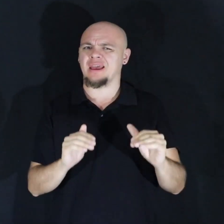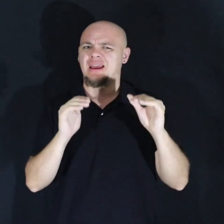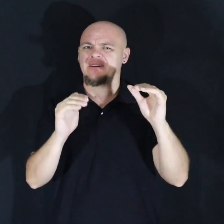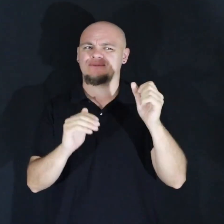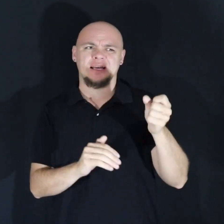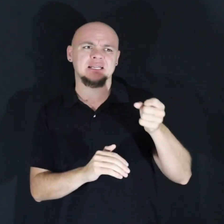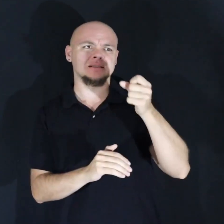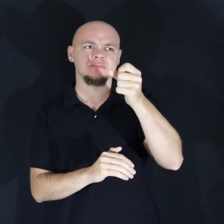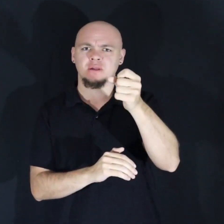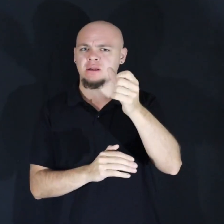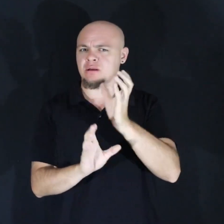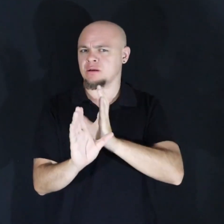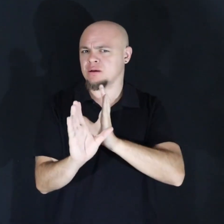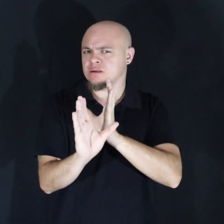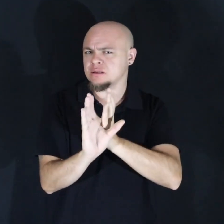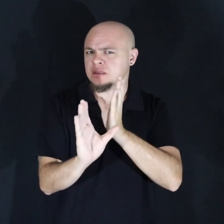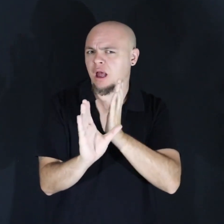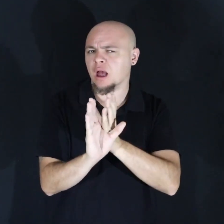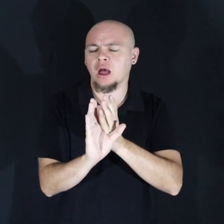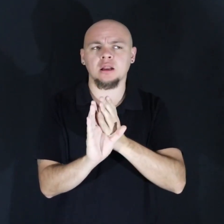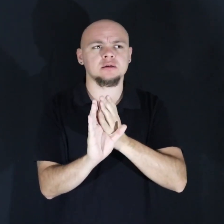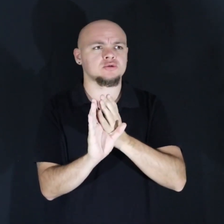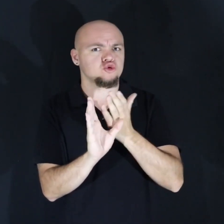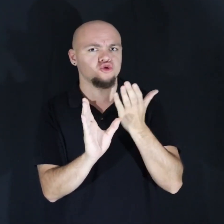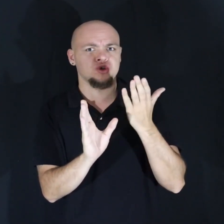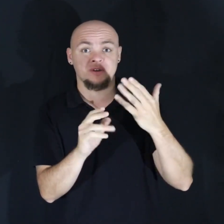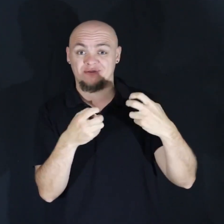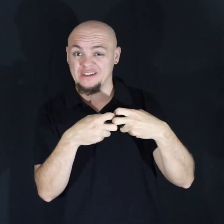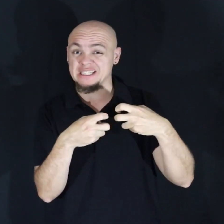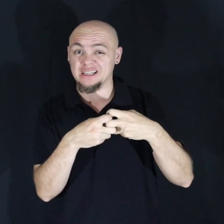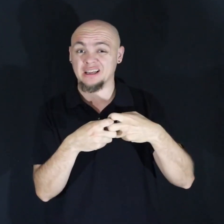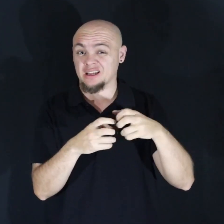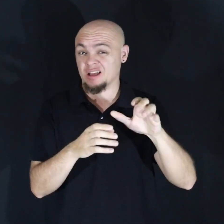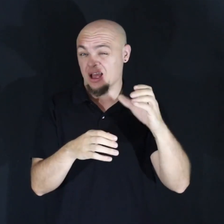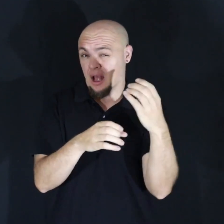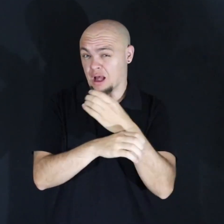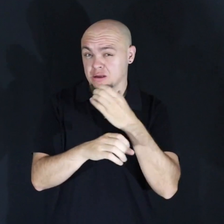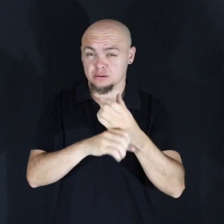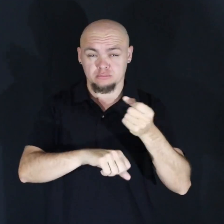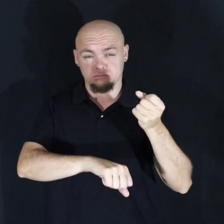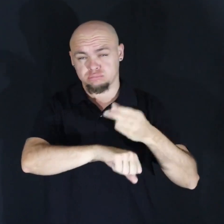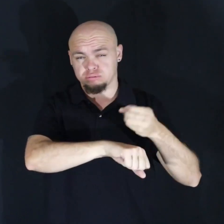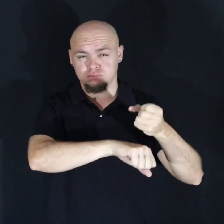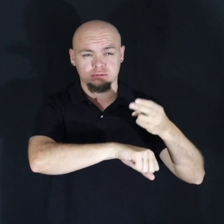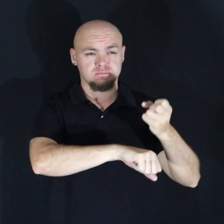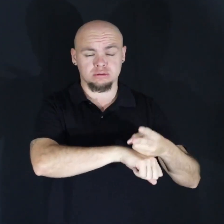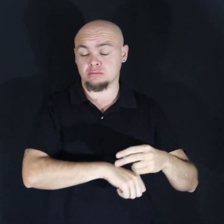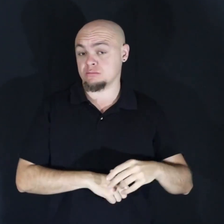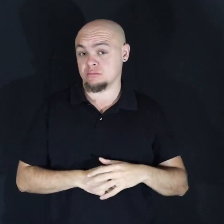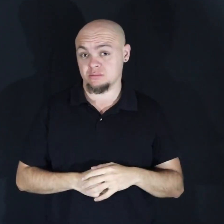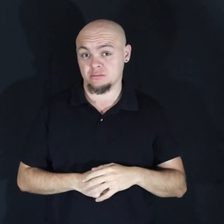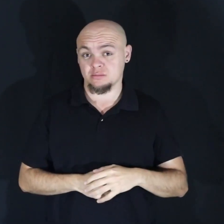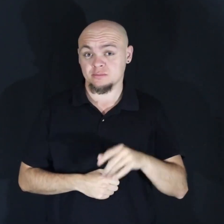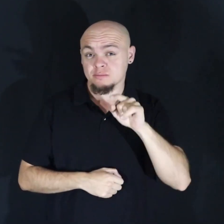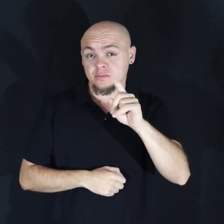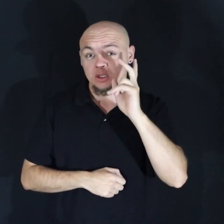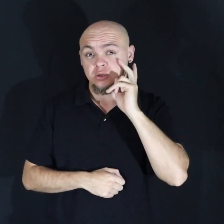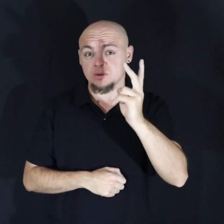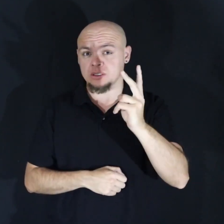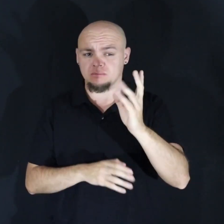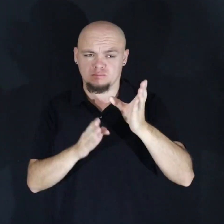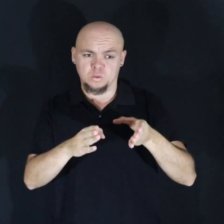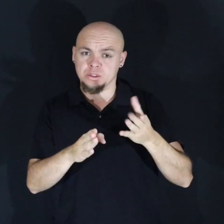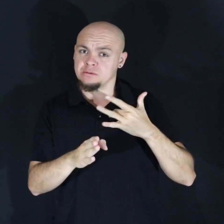placement, psychology, physics, and calculus in high school? Do you see a quitter?